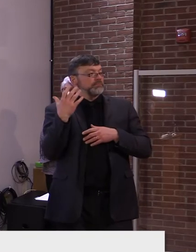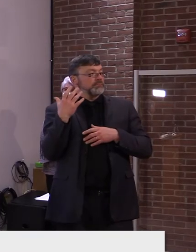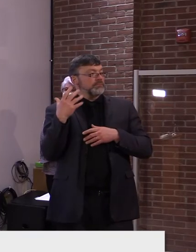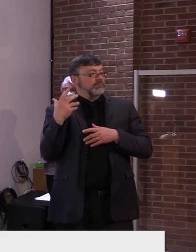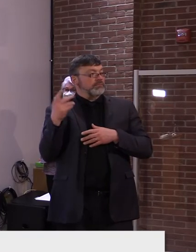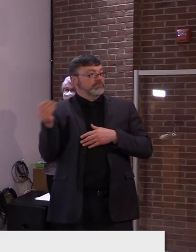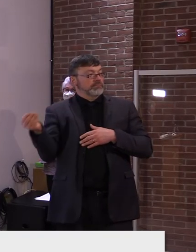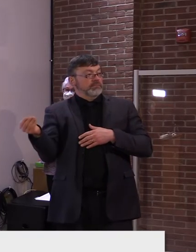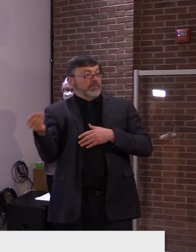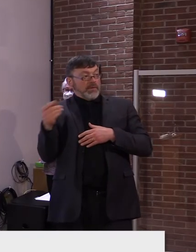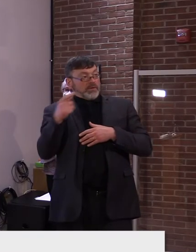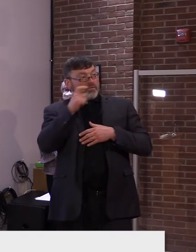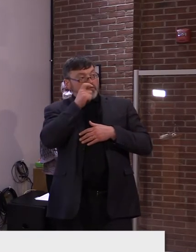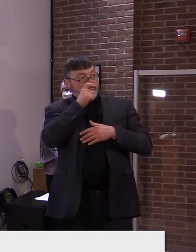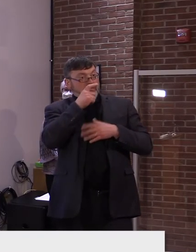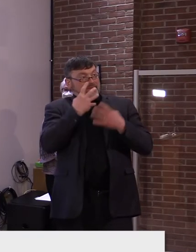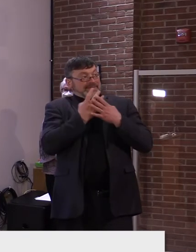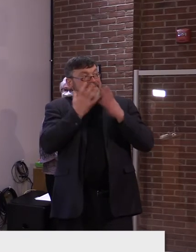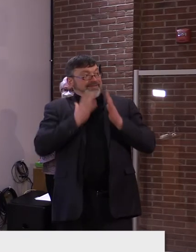inmate to inmate,